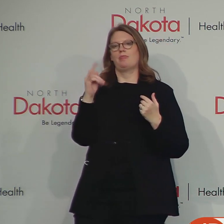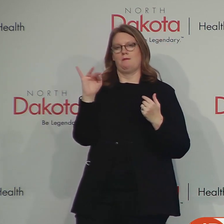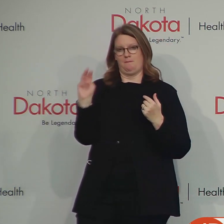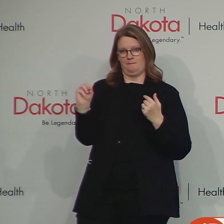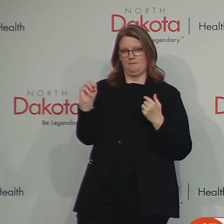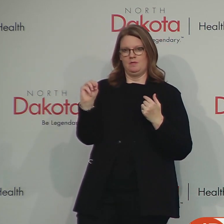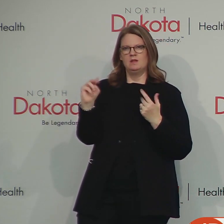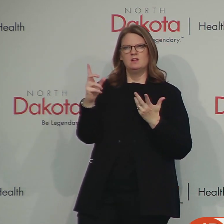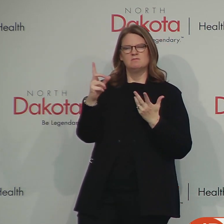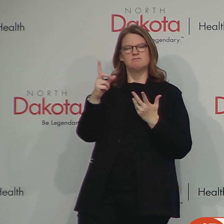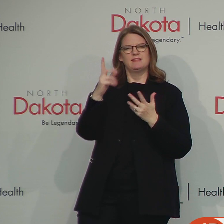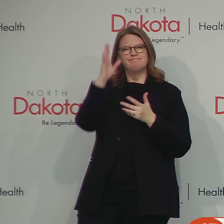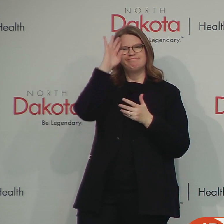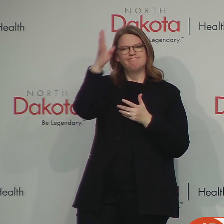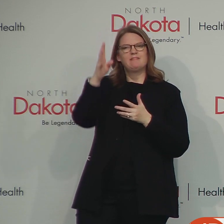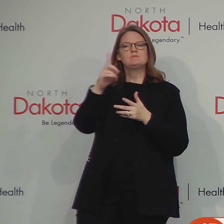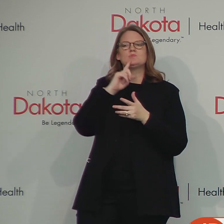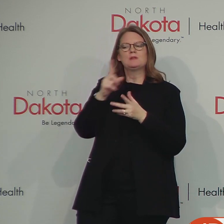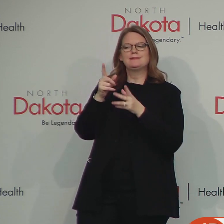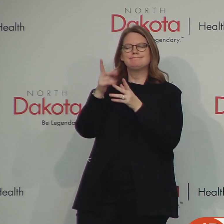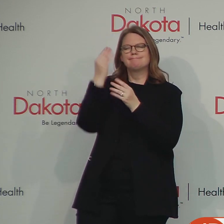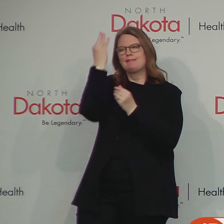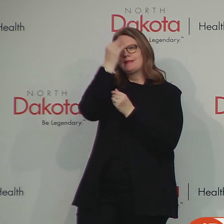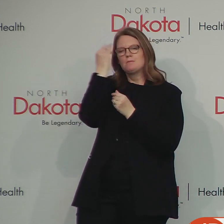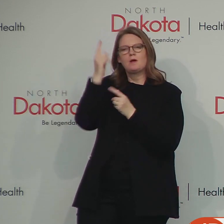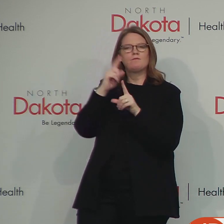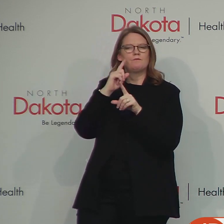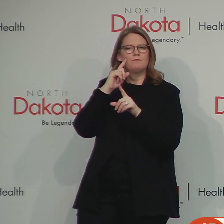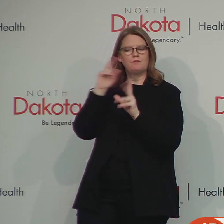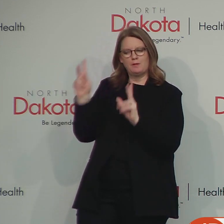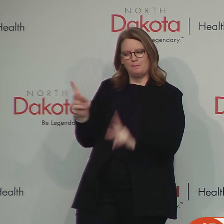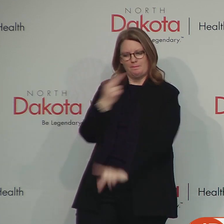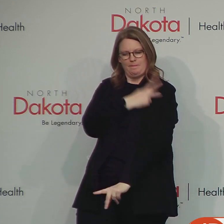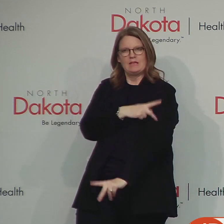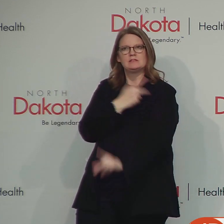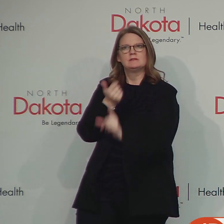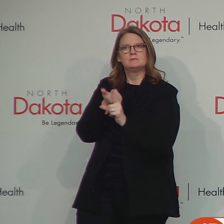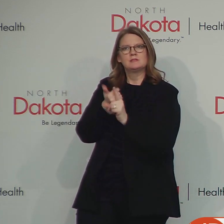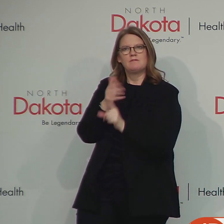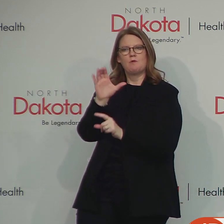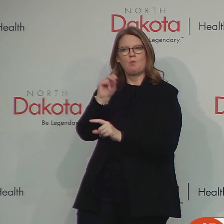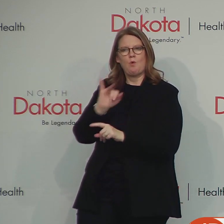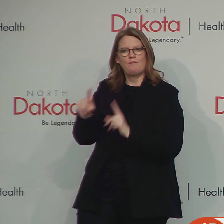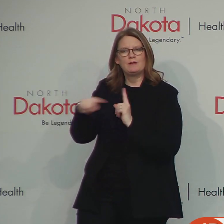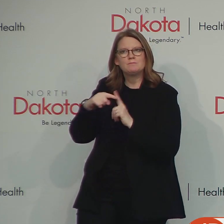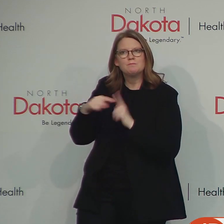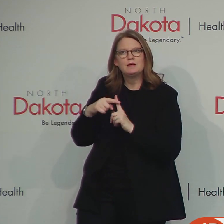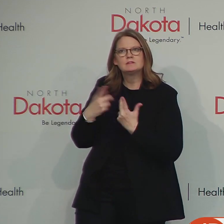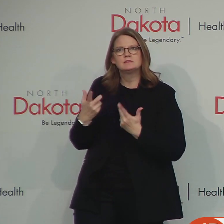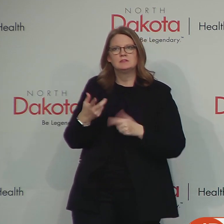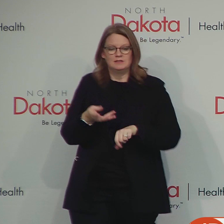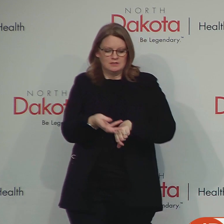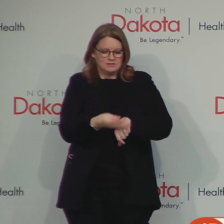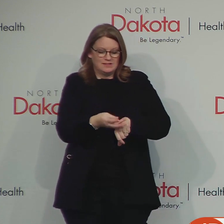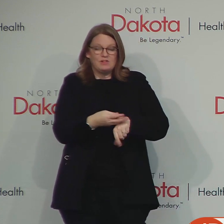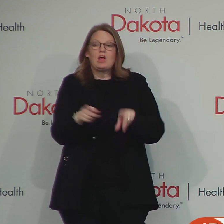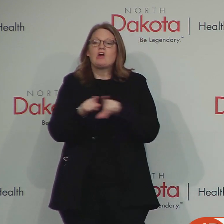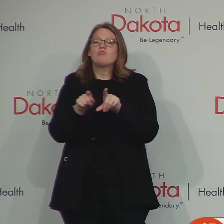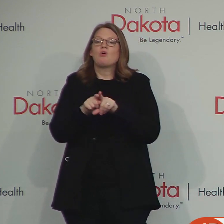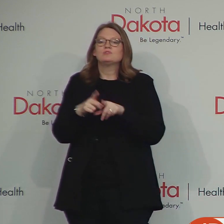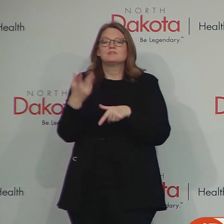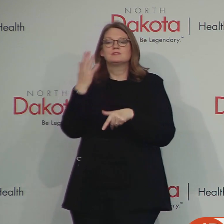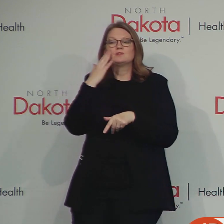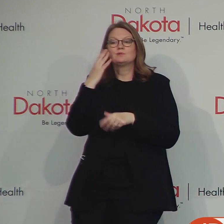monoclonal antibodies with a COVID-positive patient. There's a list of infusion centers, as well as a staffed call center to help